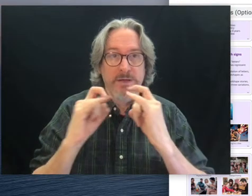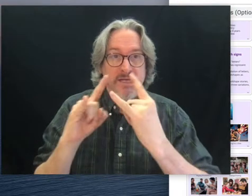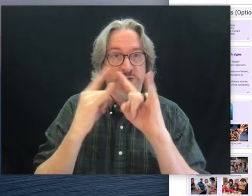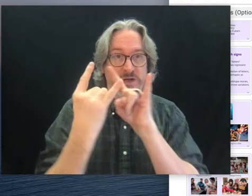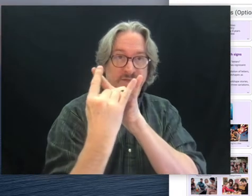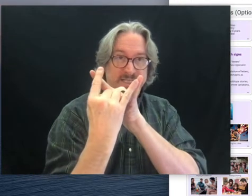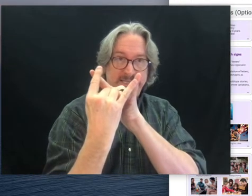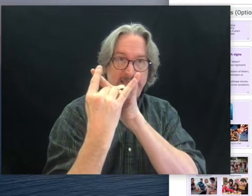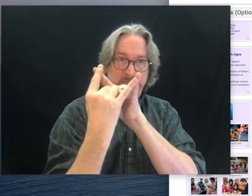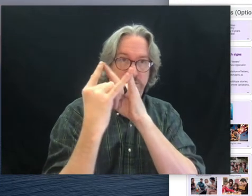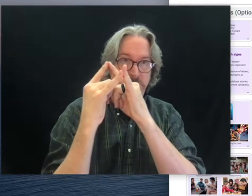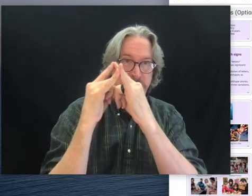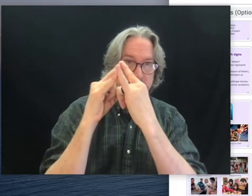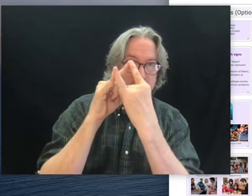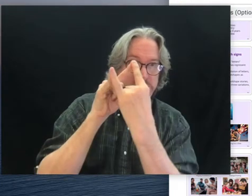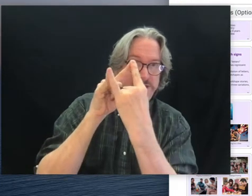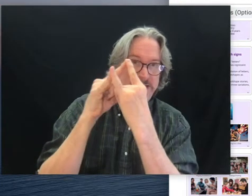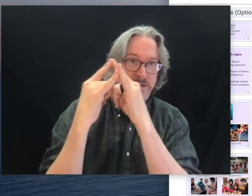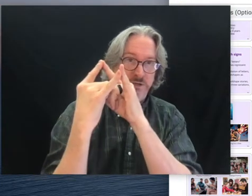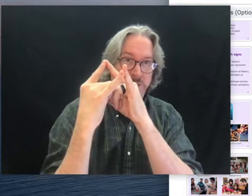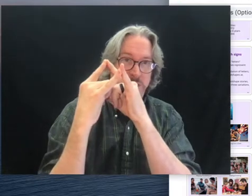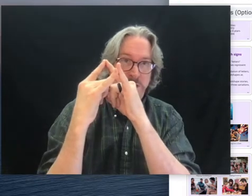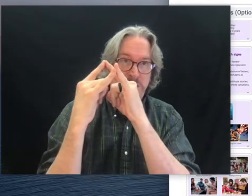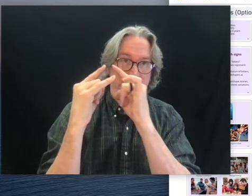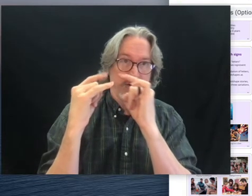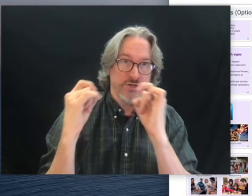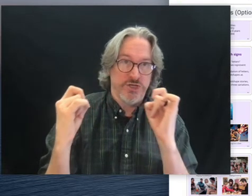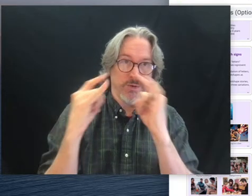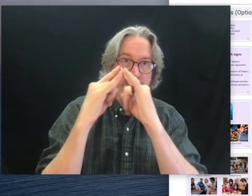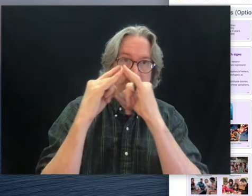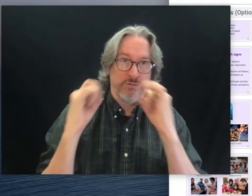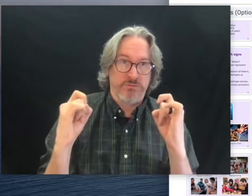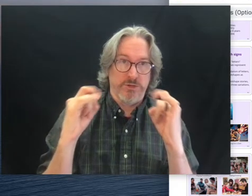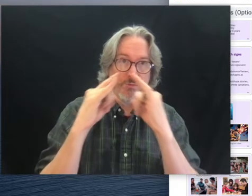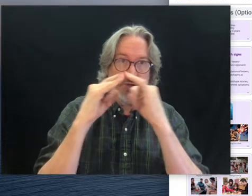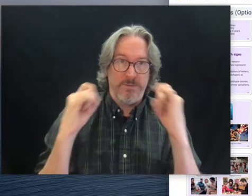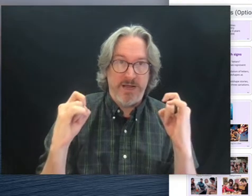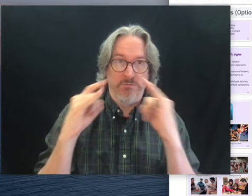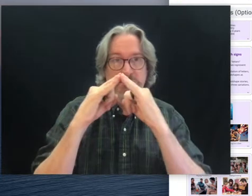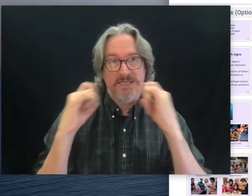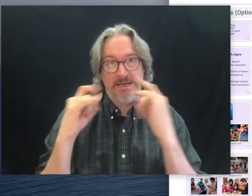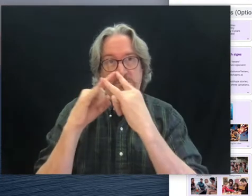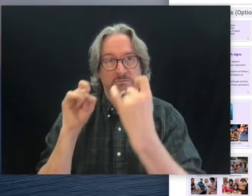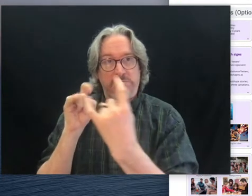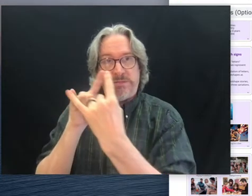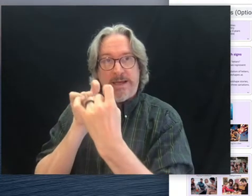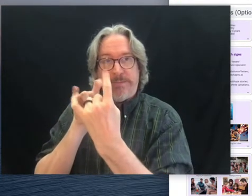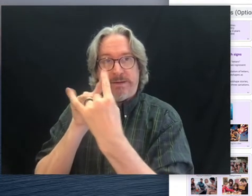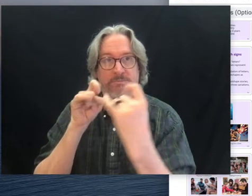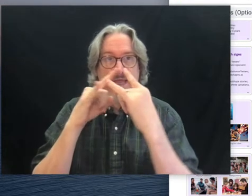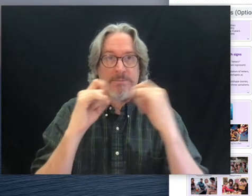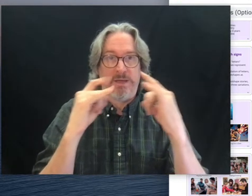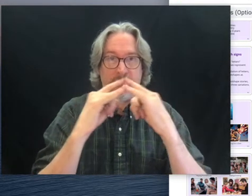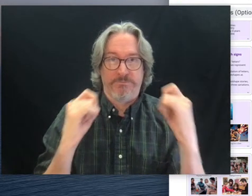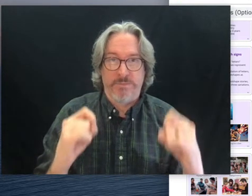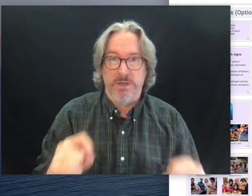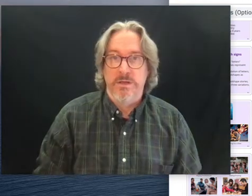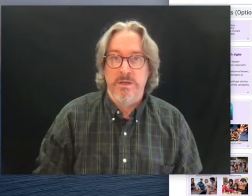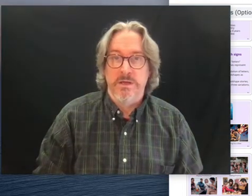Camping. So if it's a tent, right? Here's the tent, and then you're just showing you're pulling them down. Tent. Camping.